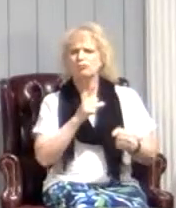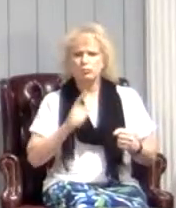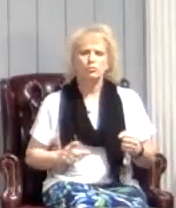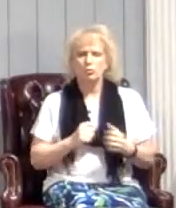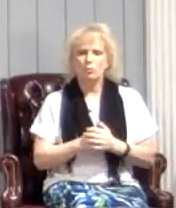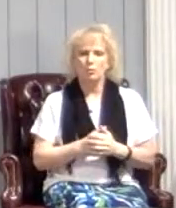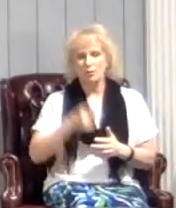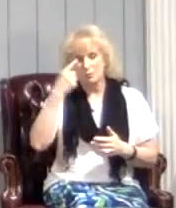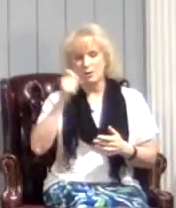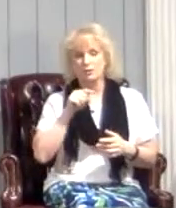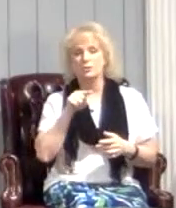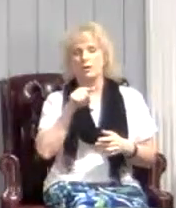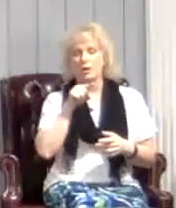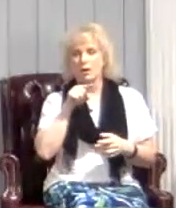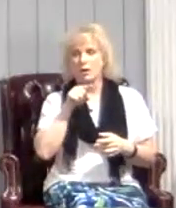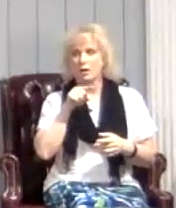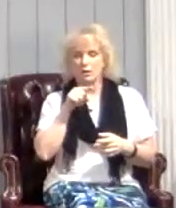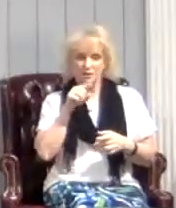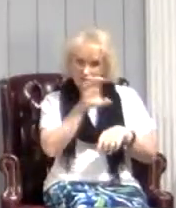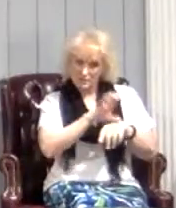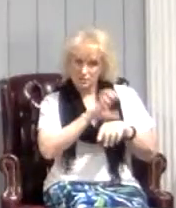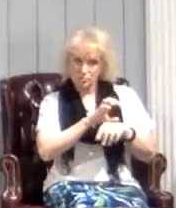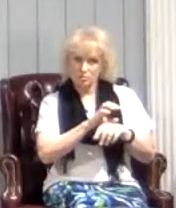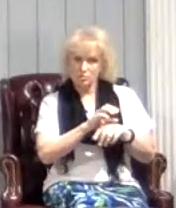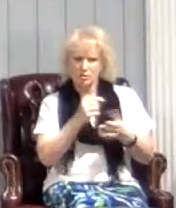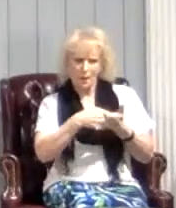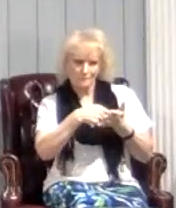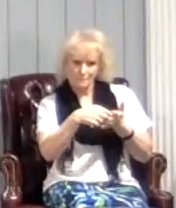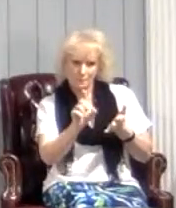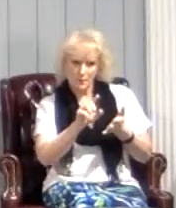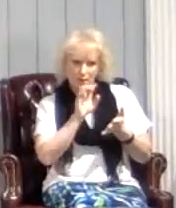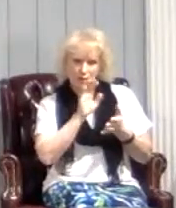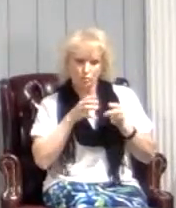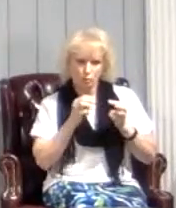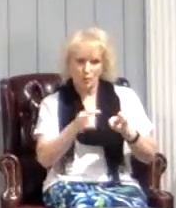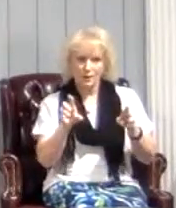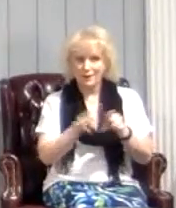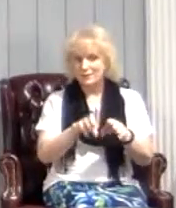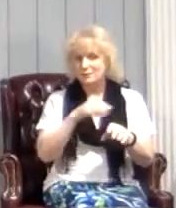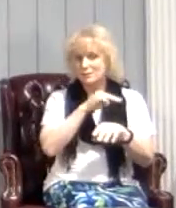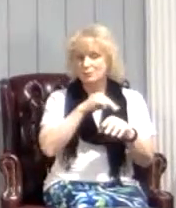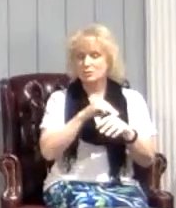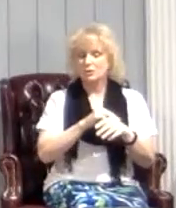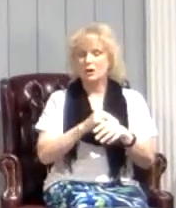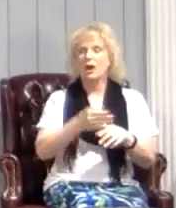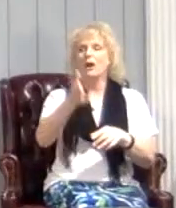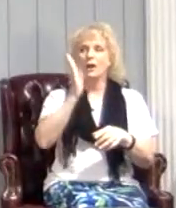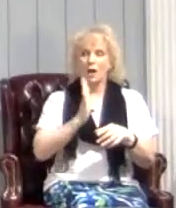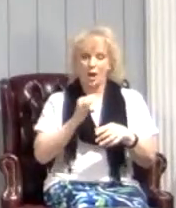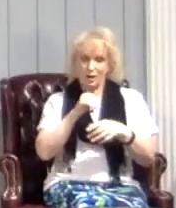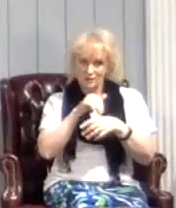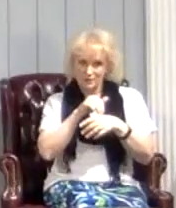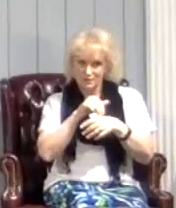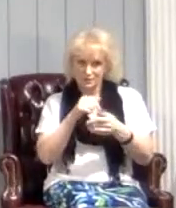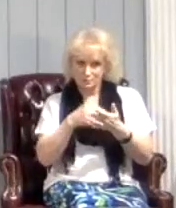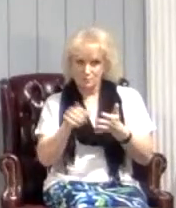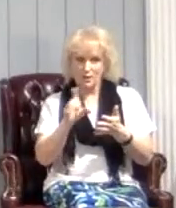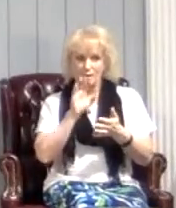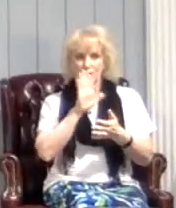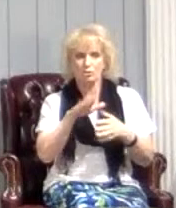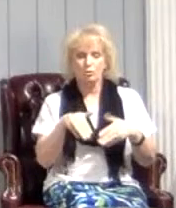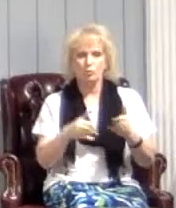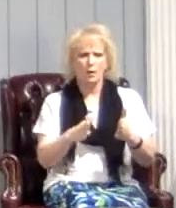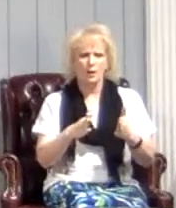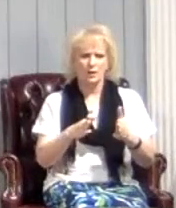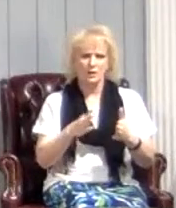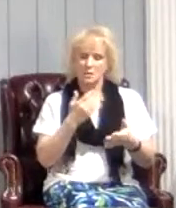Because you don't actually, these churches aren't paying your way as a missionary anyway. God is paying your way and he may